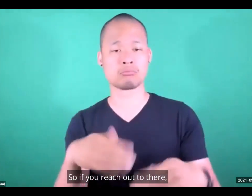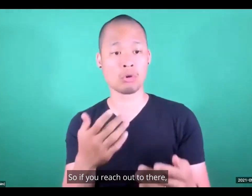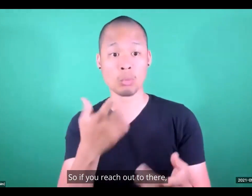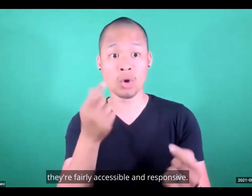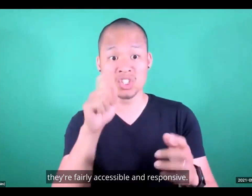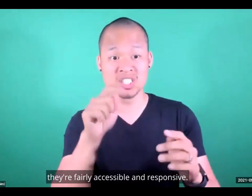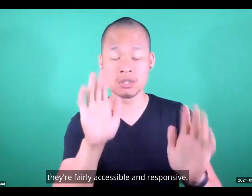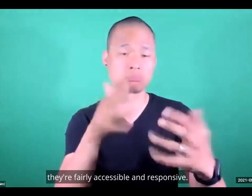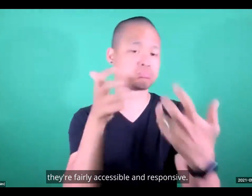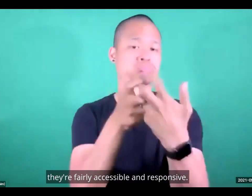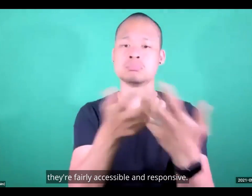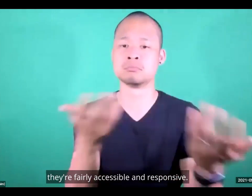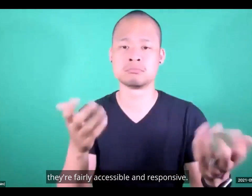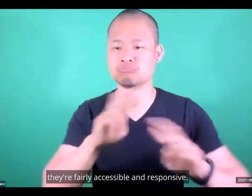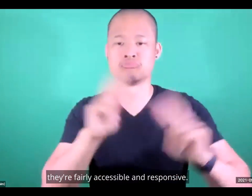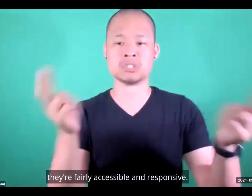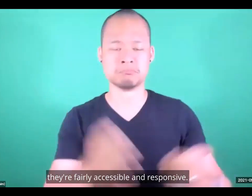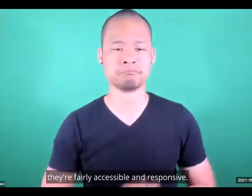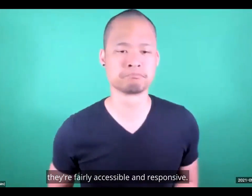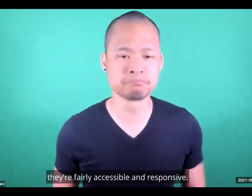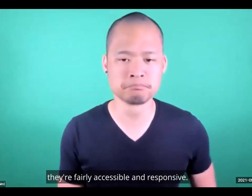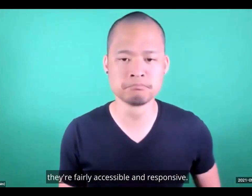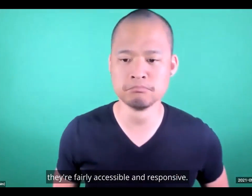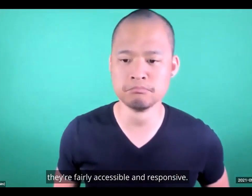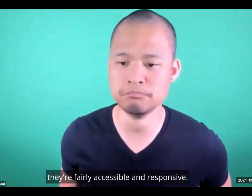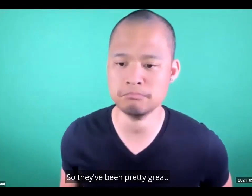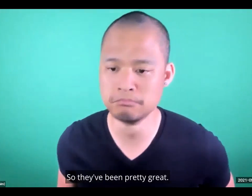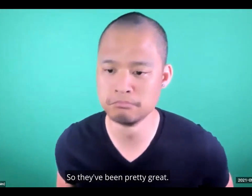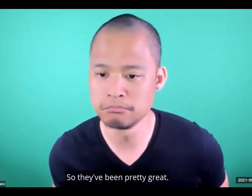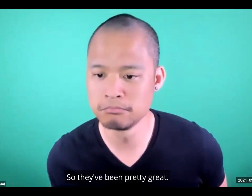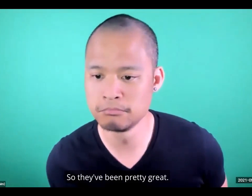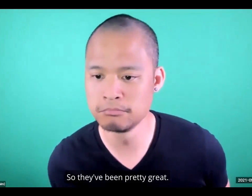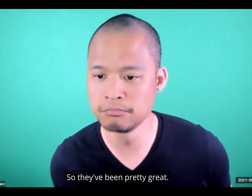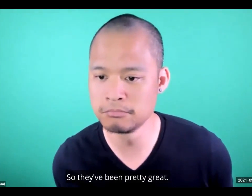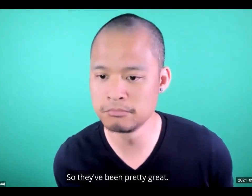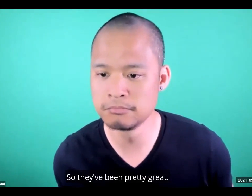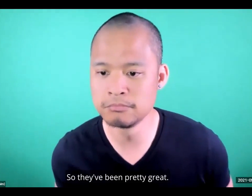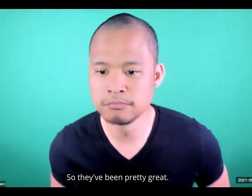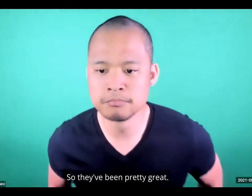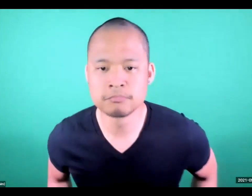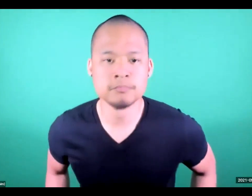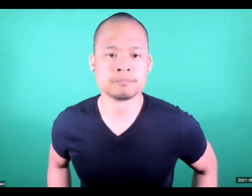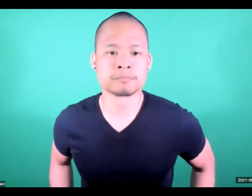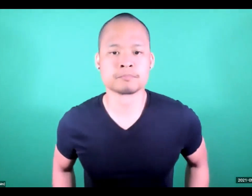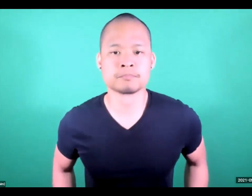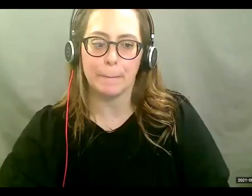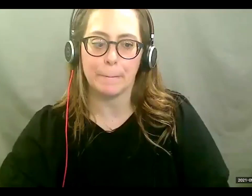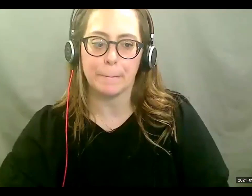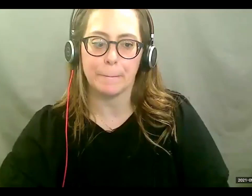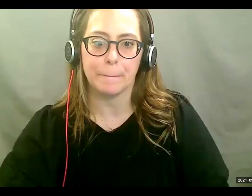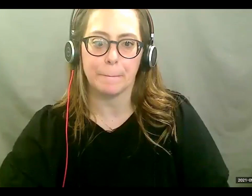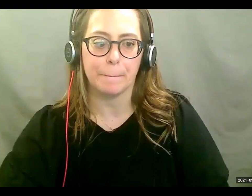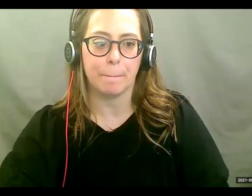out, they're fairly accessible and responsive. So they've been pretty great.